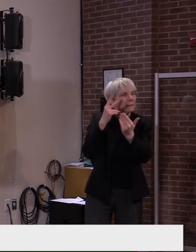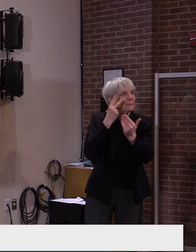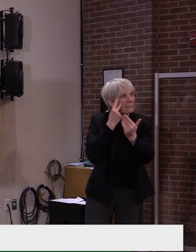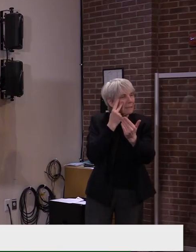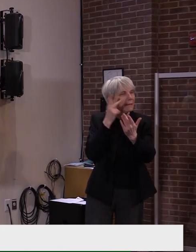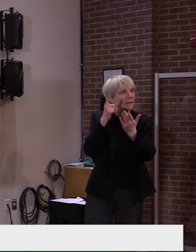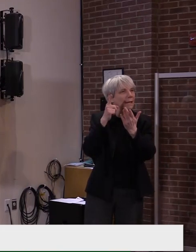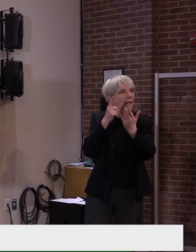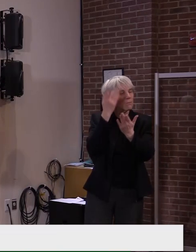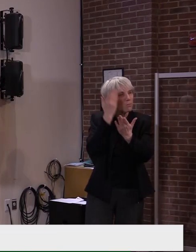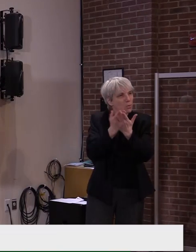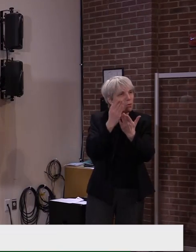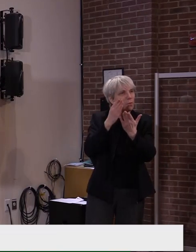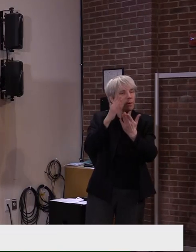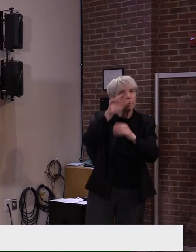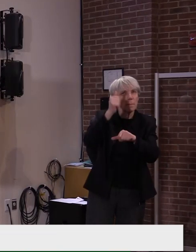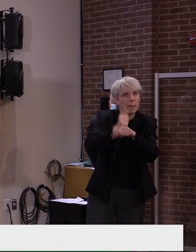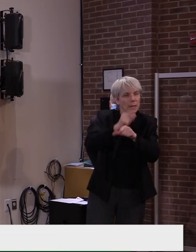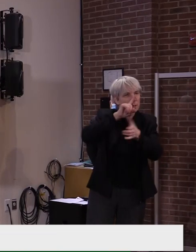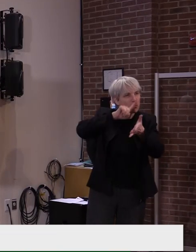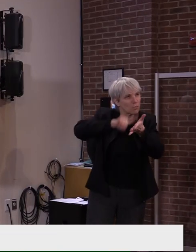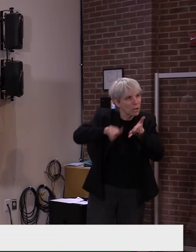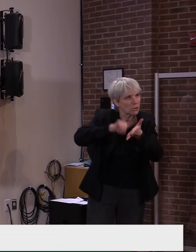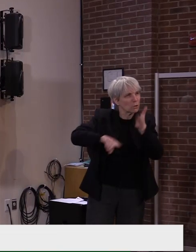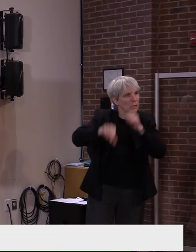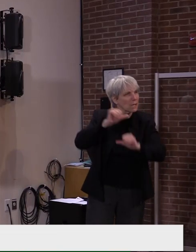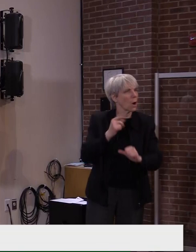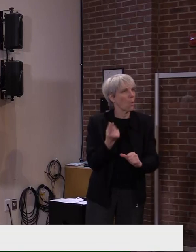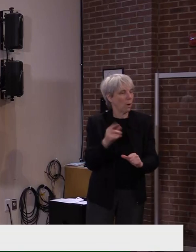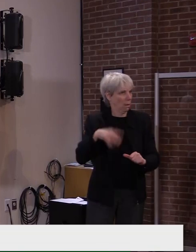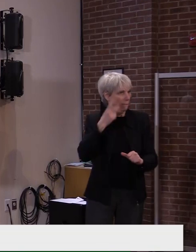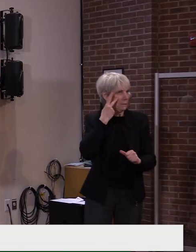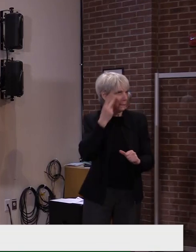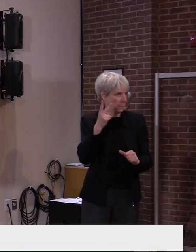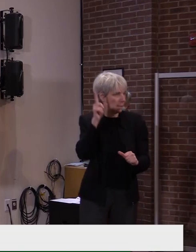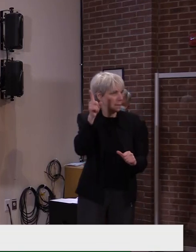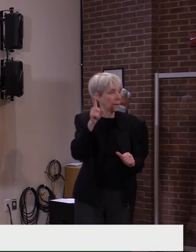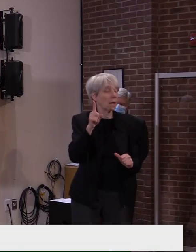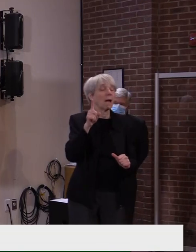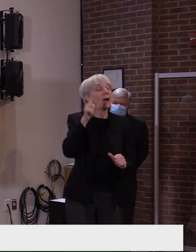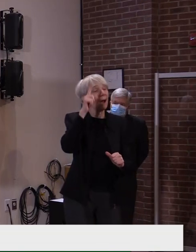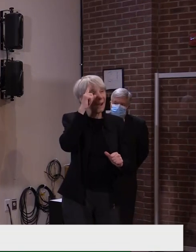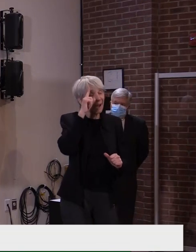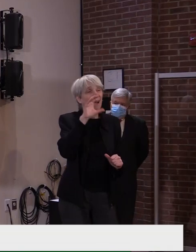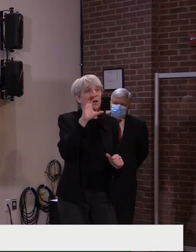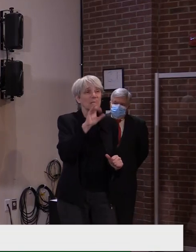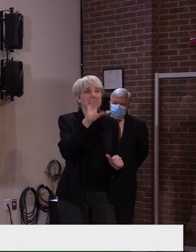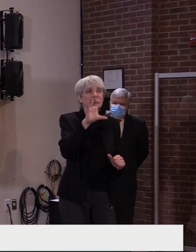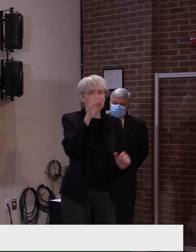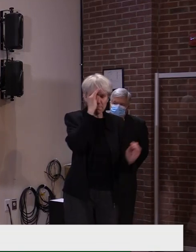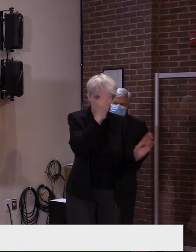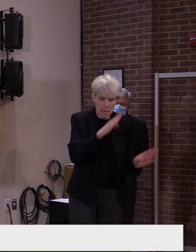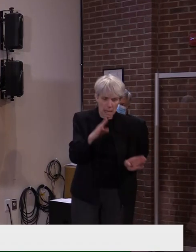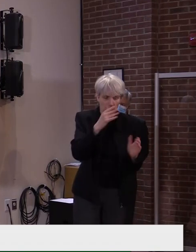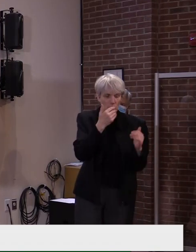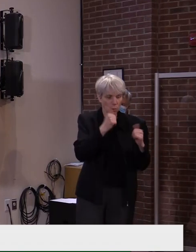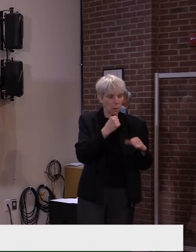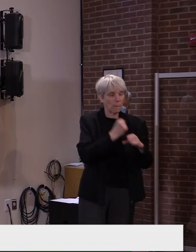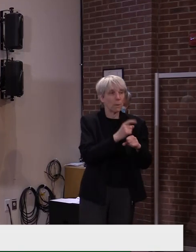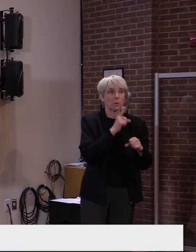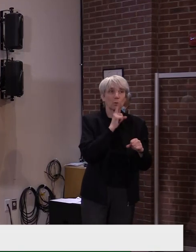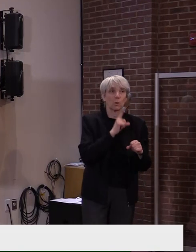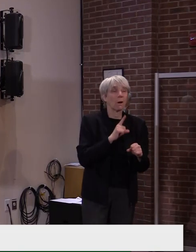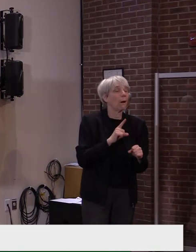yet or published. But I do think they were trying to be very pragmatic in this. They knew that the Omicron moves